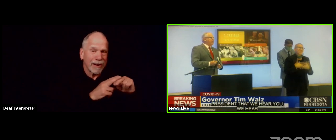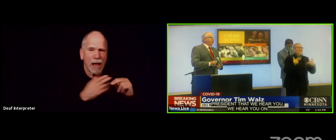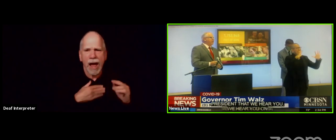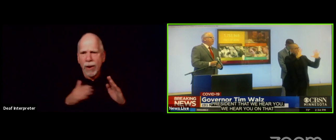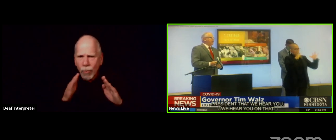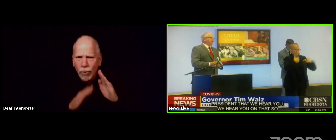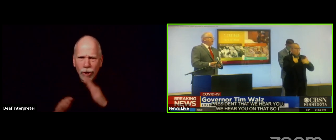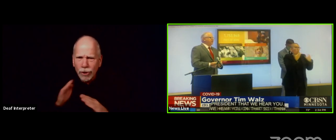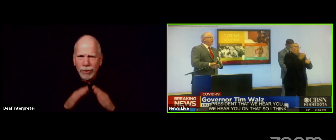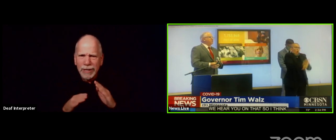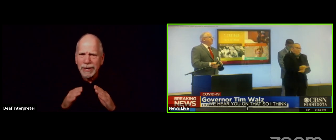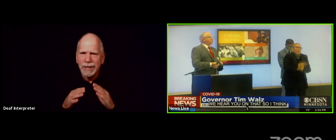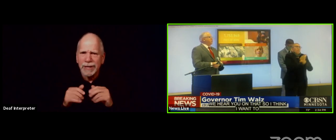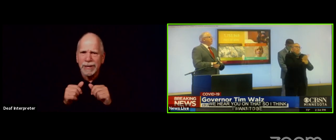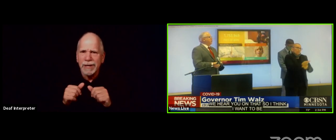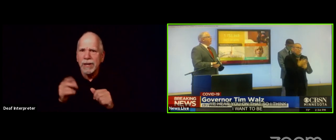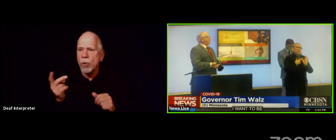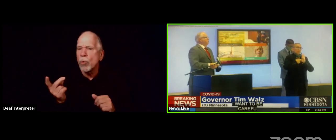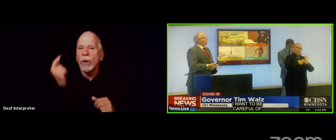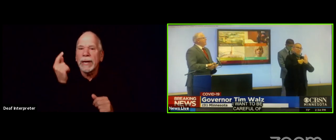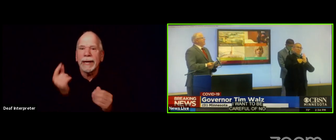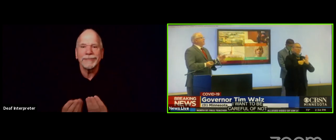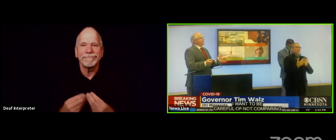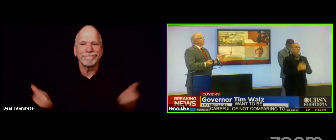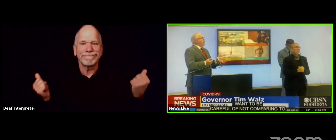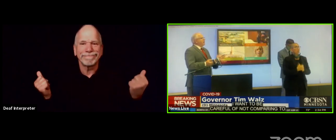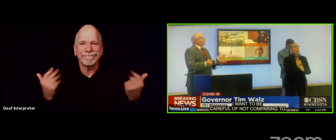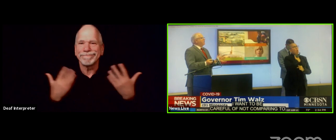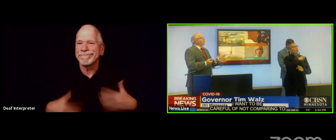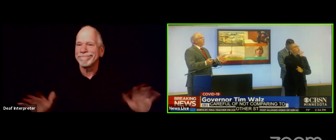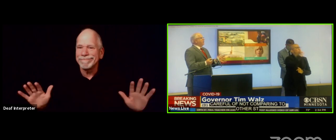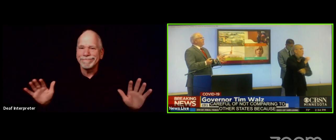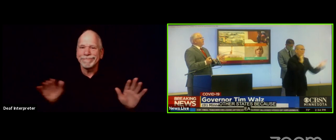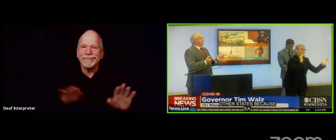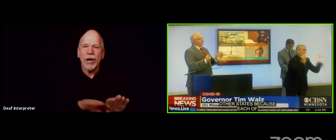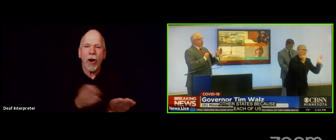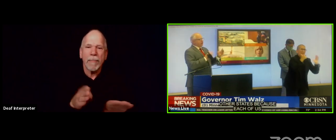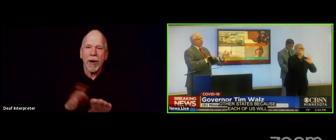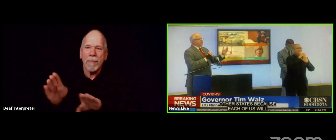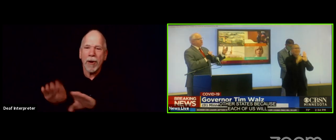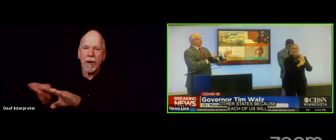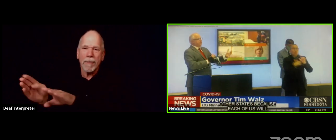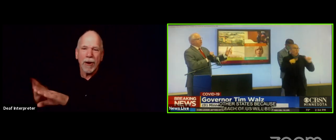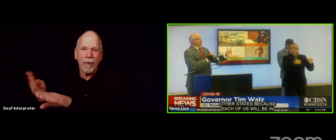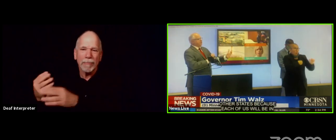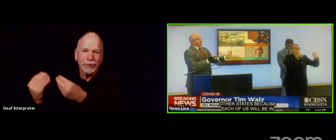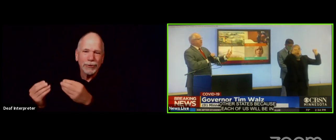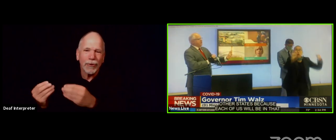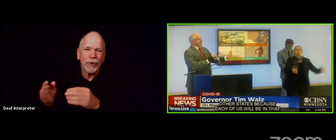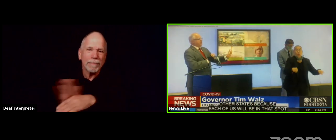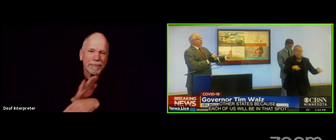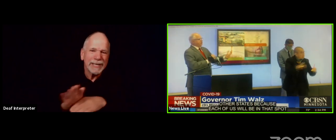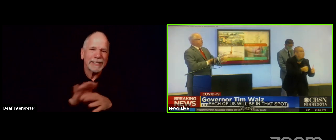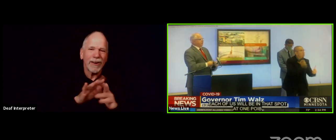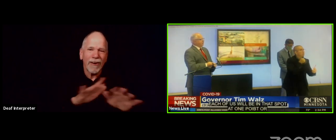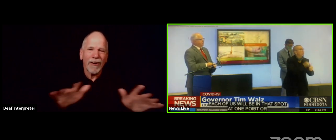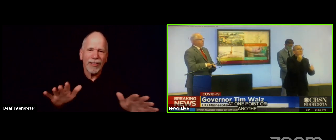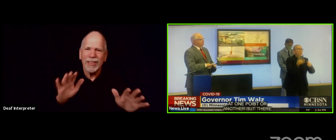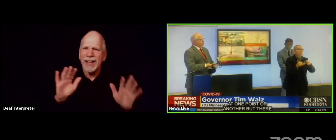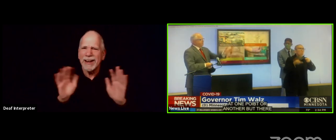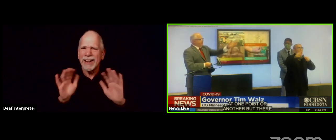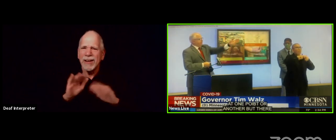comparing to other states, because each of us will be in that spot at one point or another, but there are lessons to be learned by states that managed a little